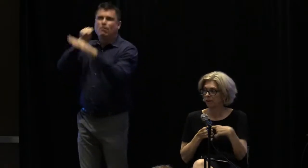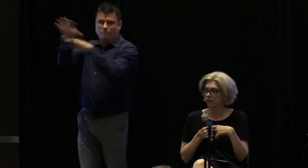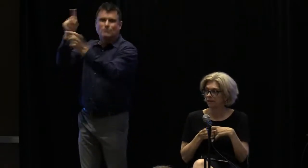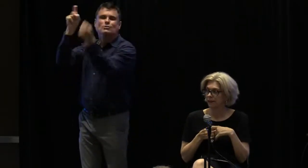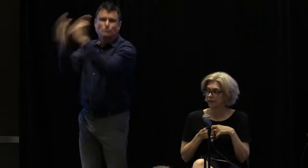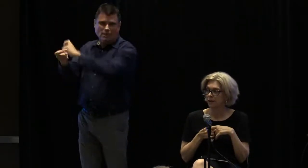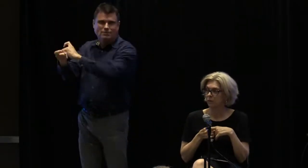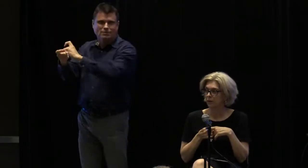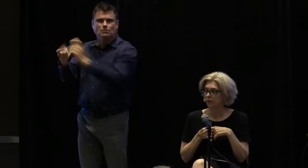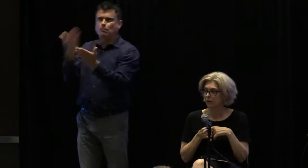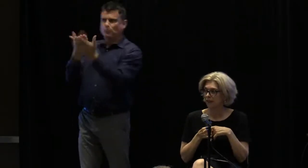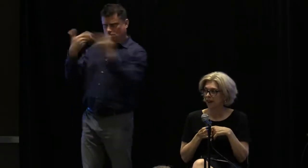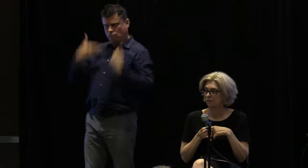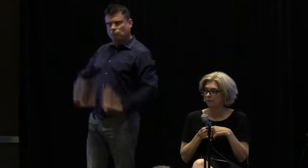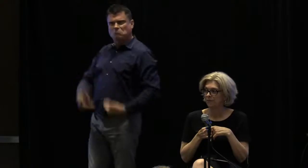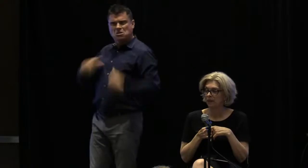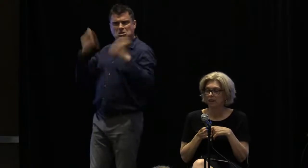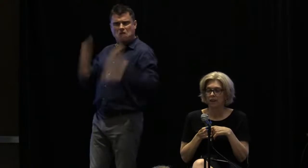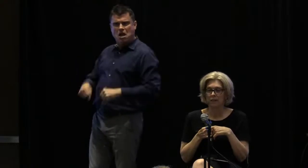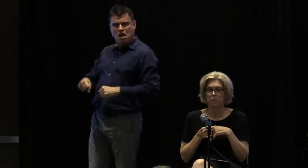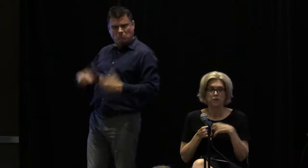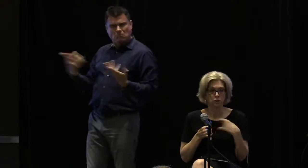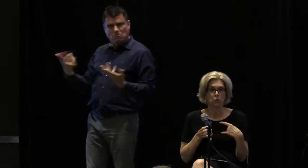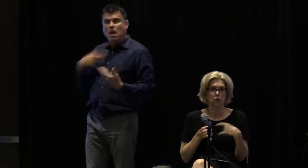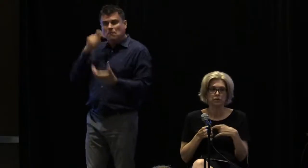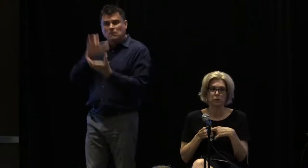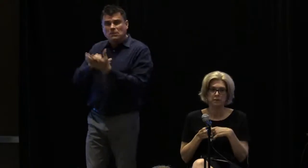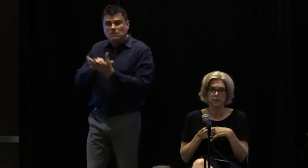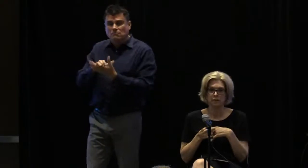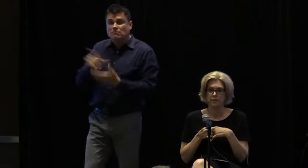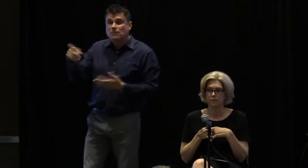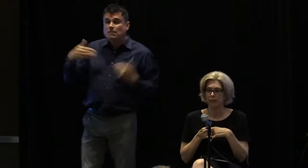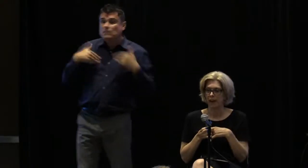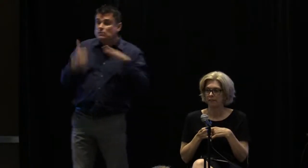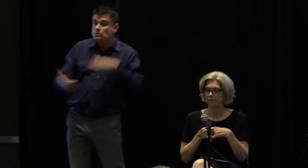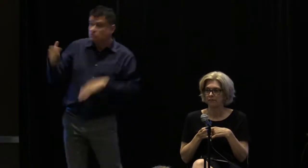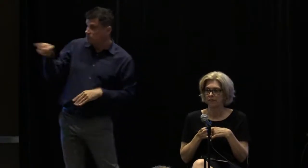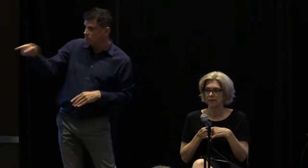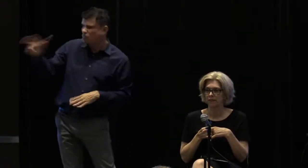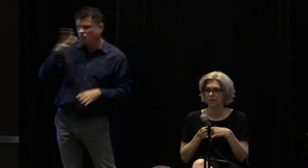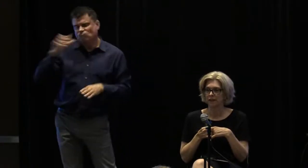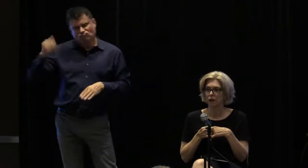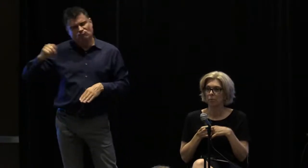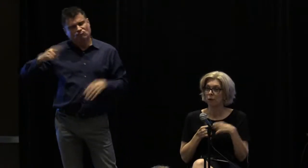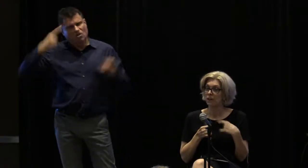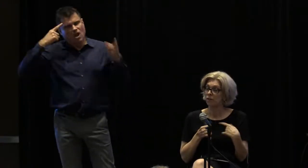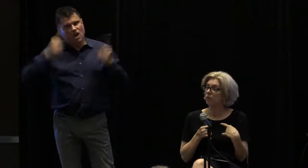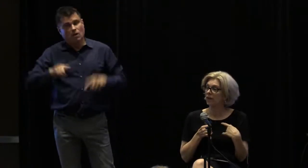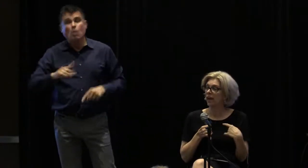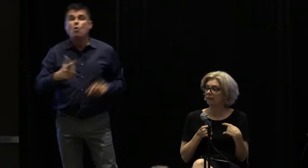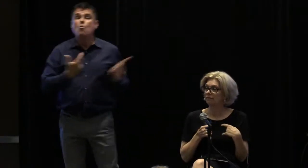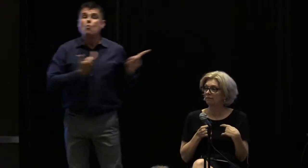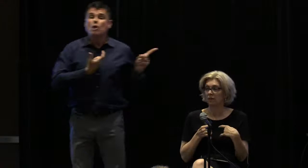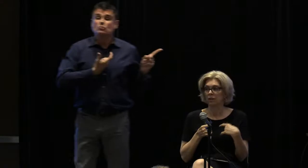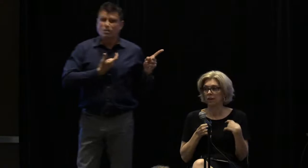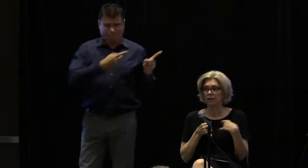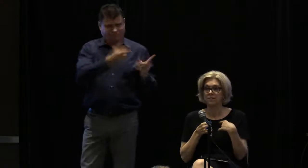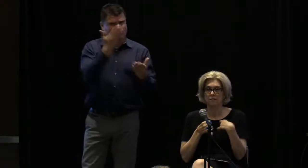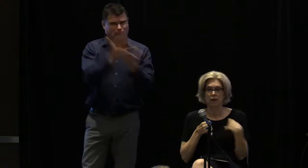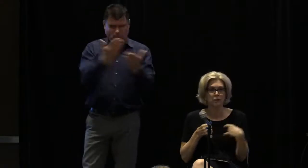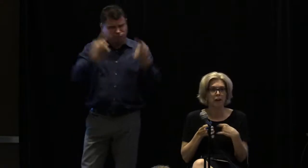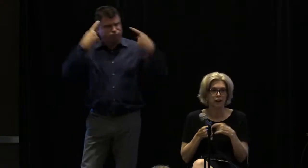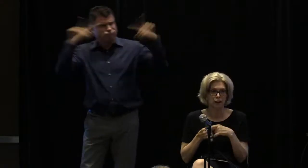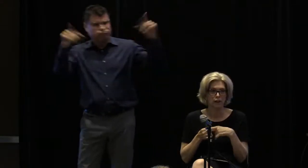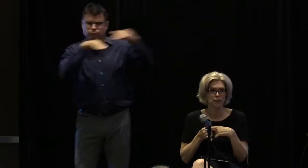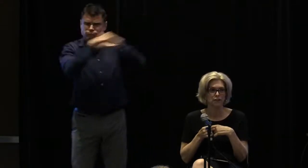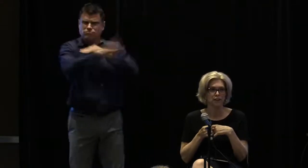believe that Nick would agree with that. Minister Qualtrough is evidence of that. But we don't yet, at least